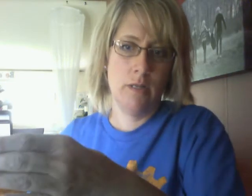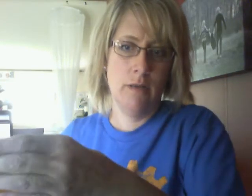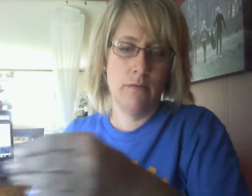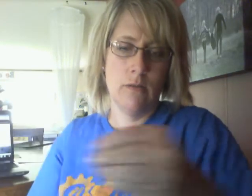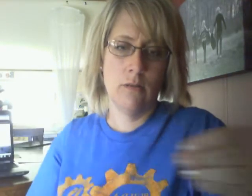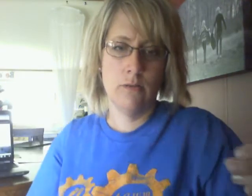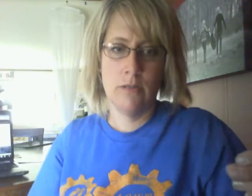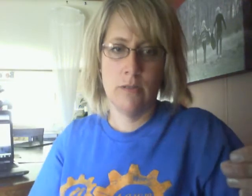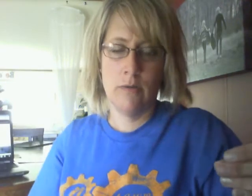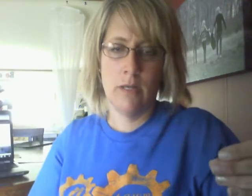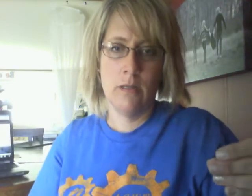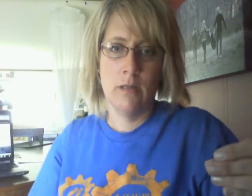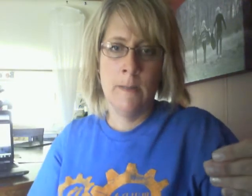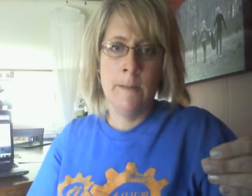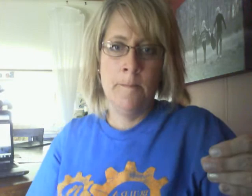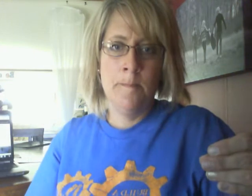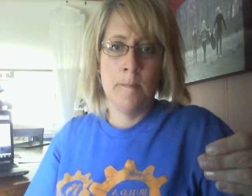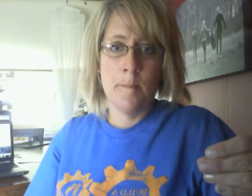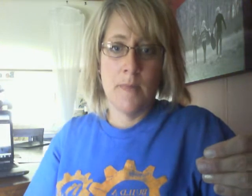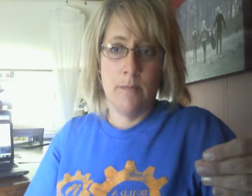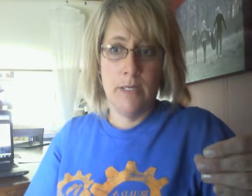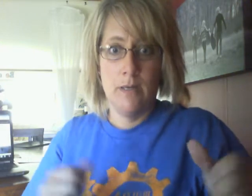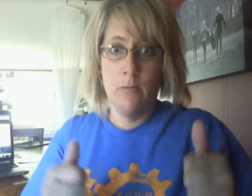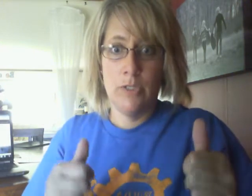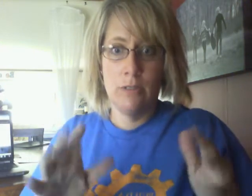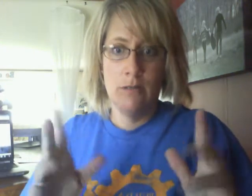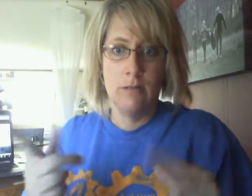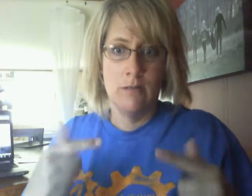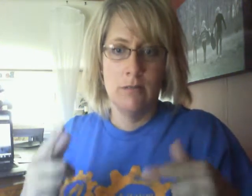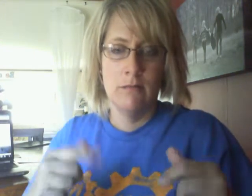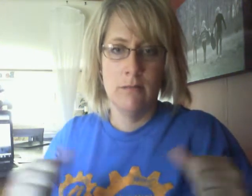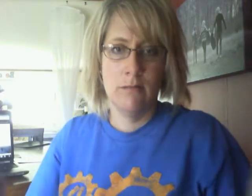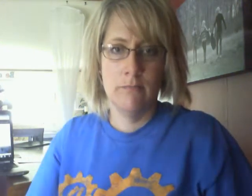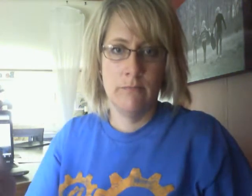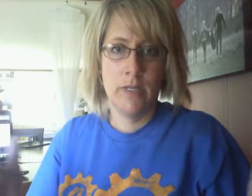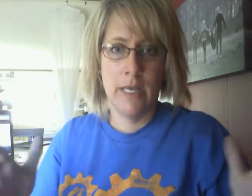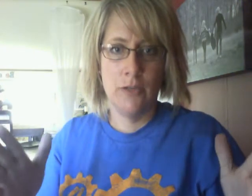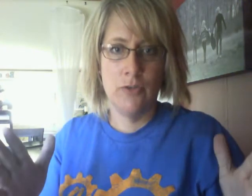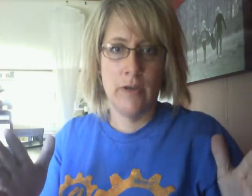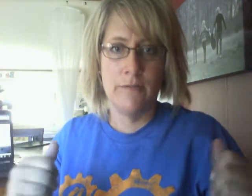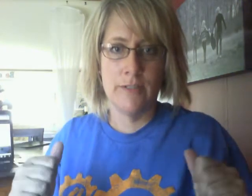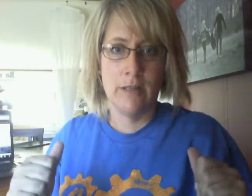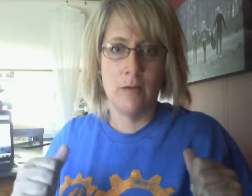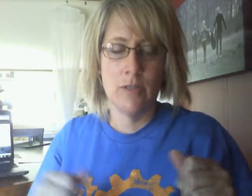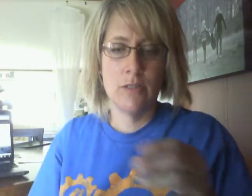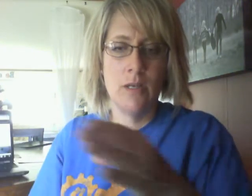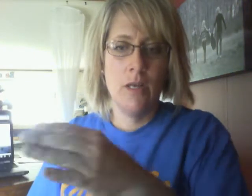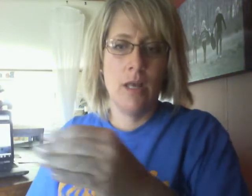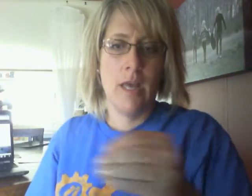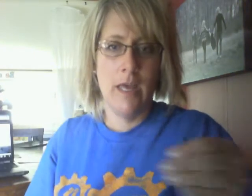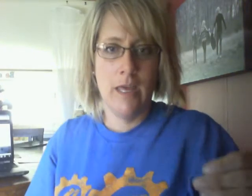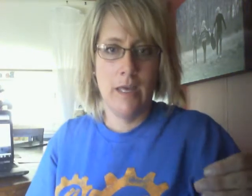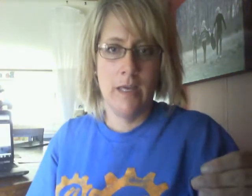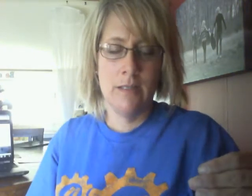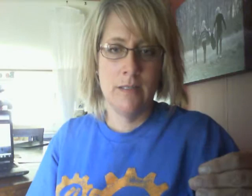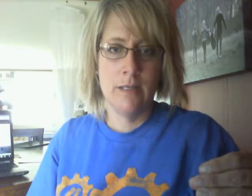the left, closes to the right, depending on which hand you have for sign language. And